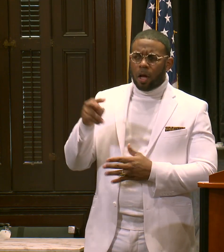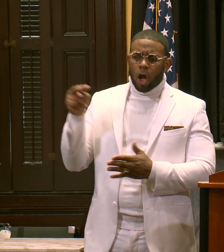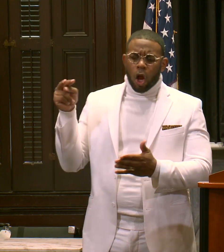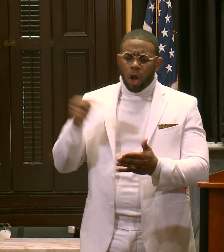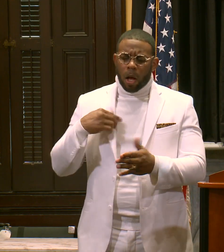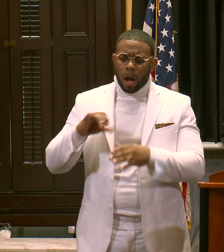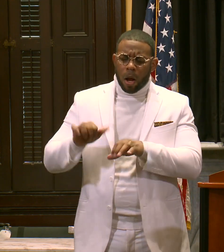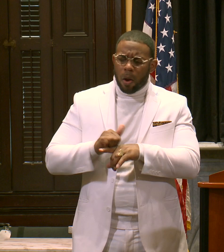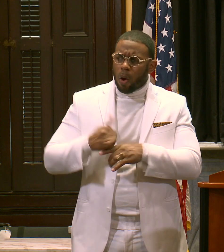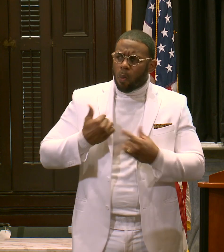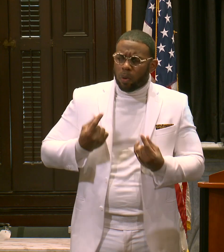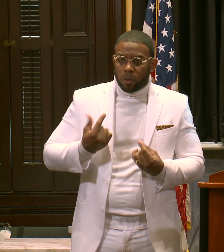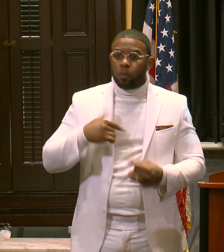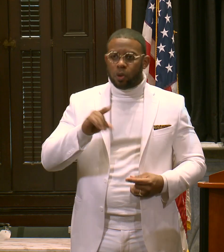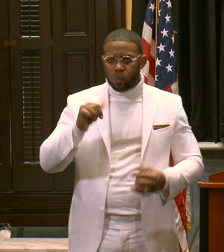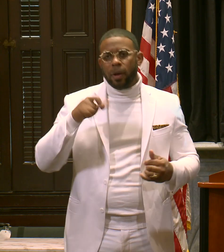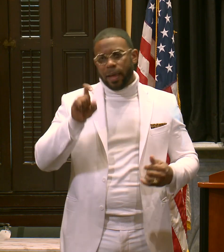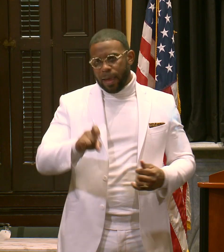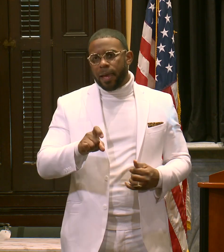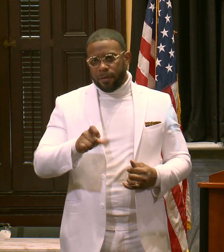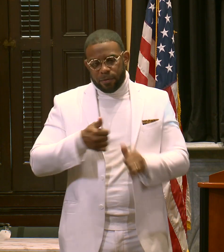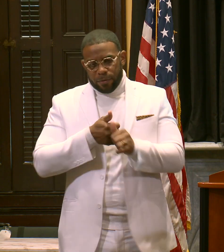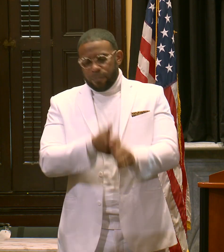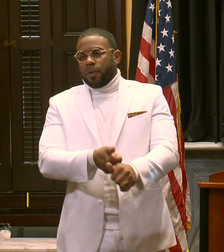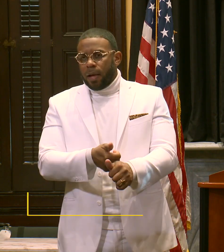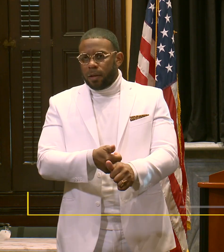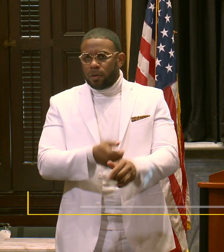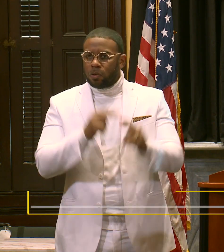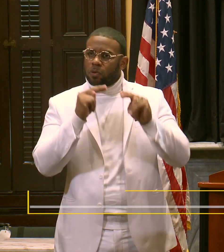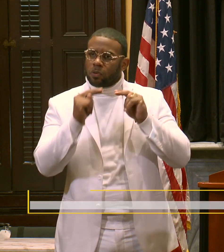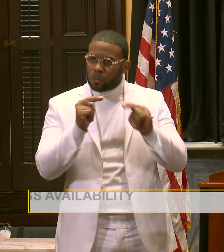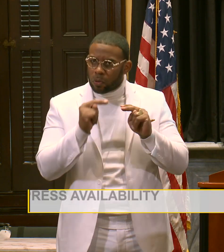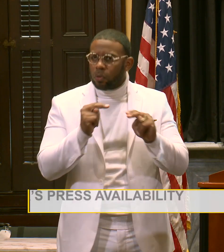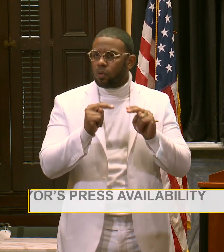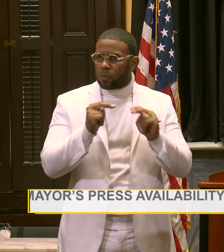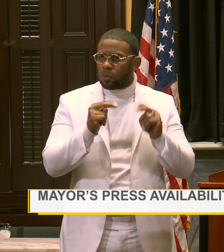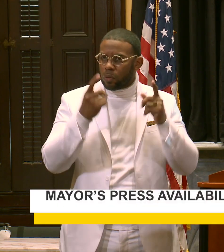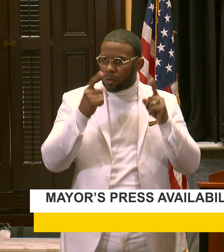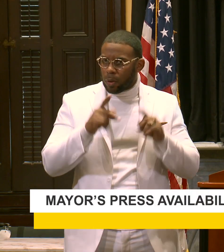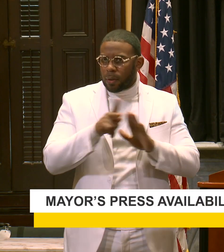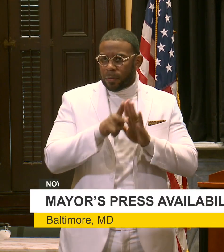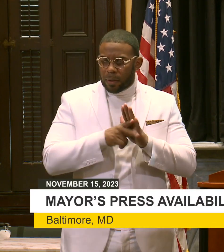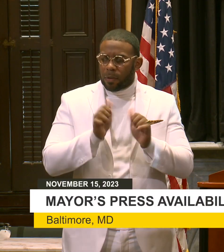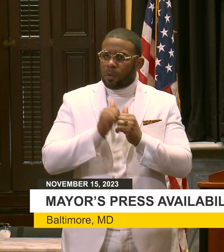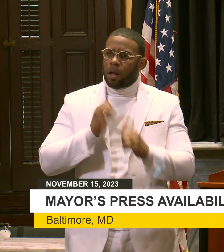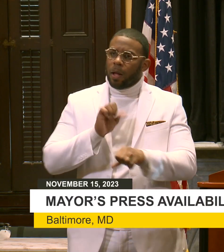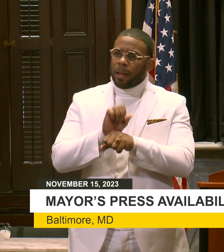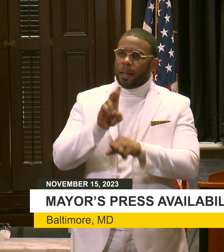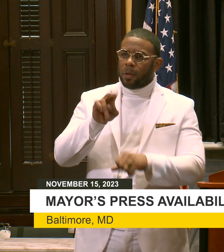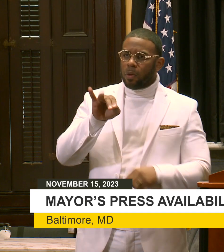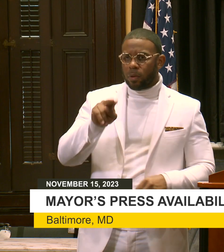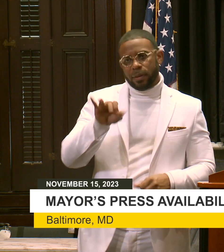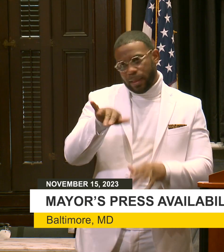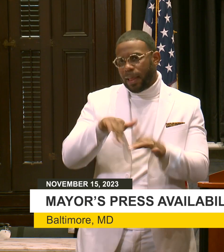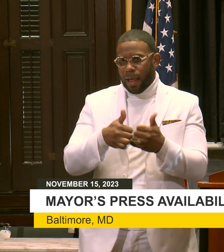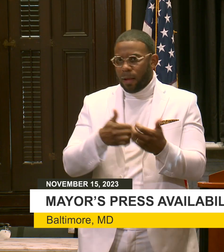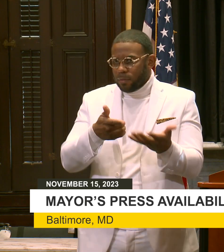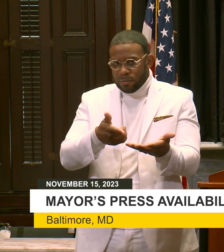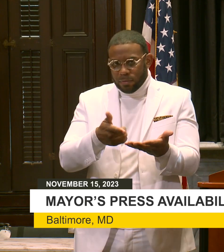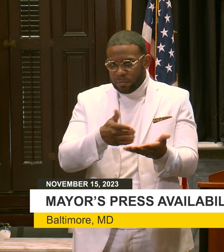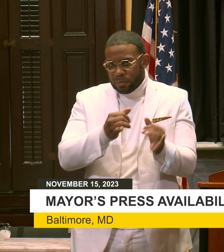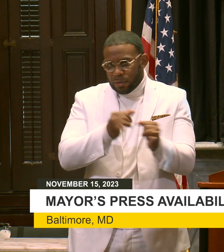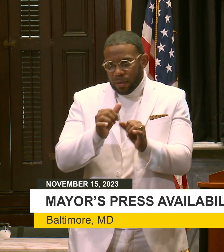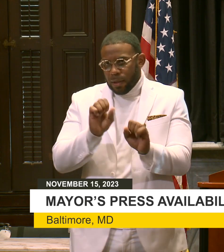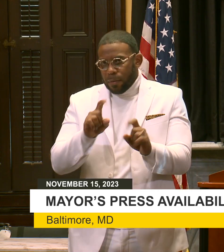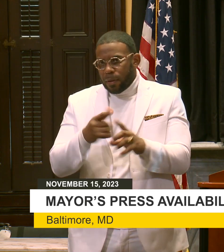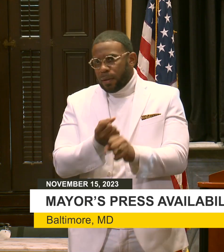our practices. We do have to follow the negotiated policies with our labor union, so that's how this individual